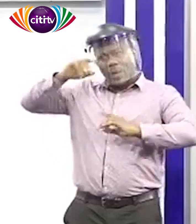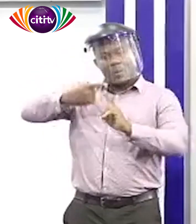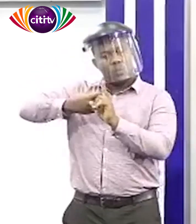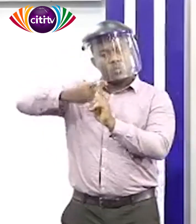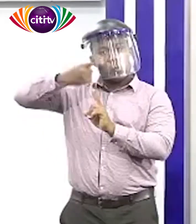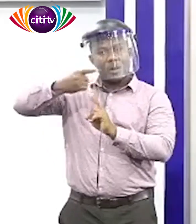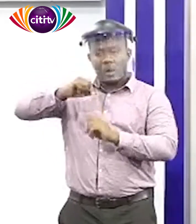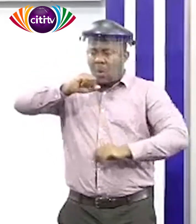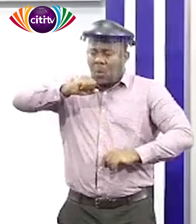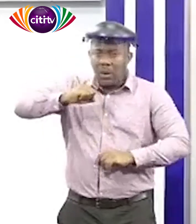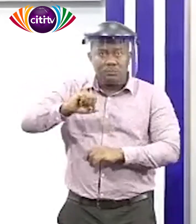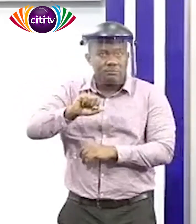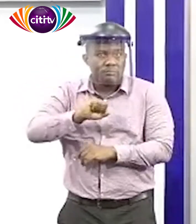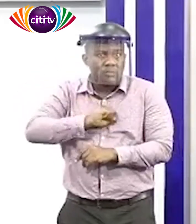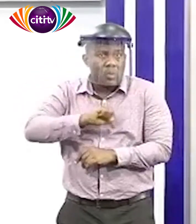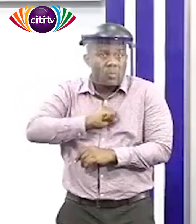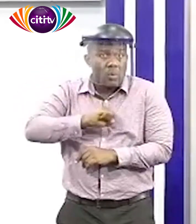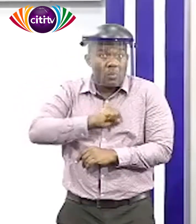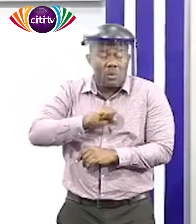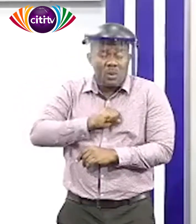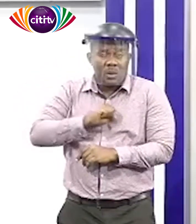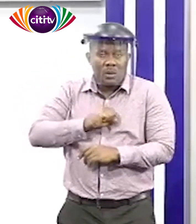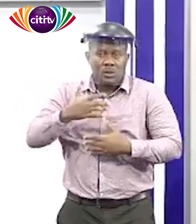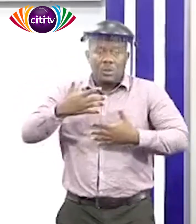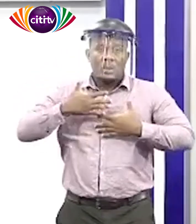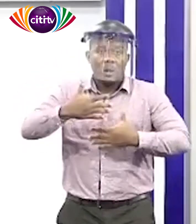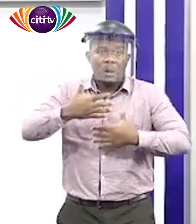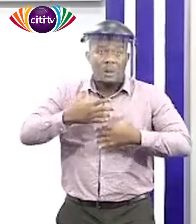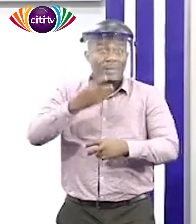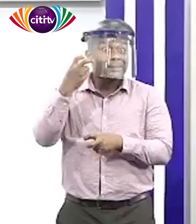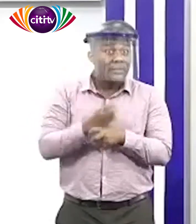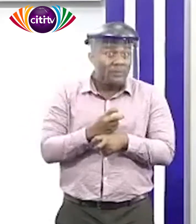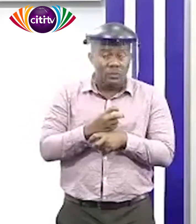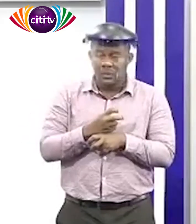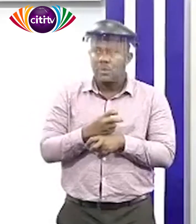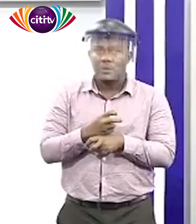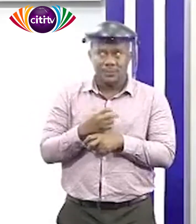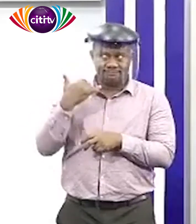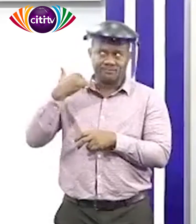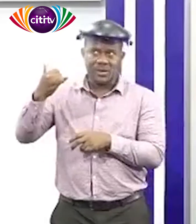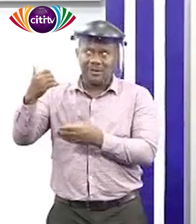cough, and difficulty in breathing during service.